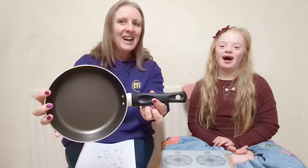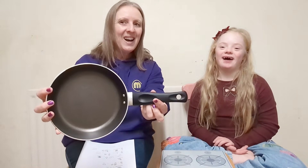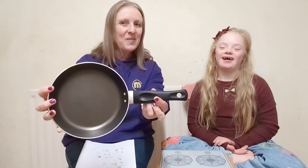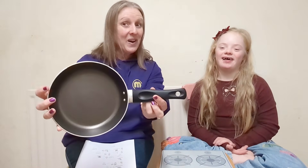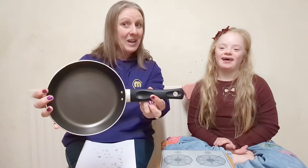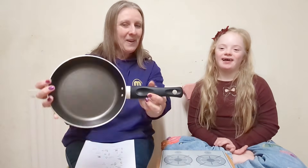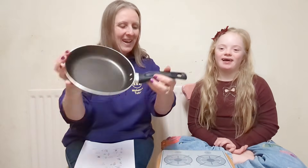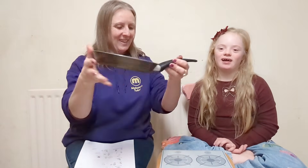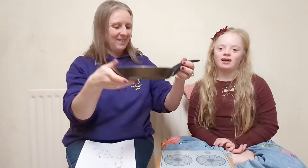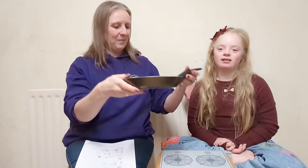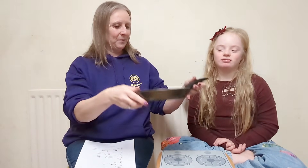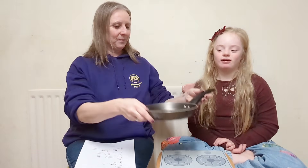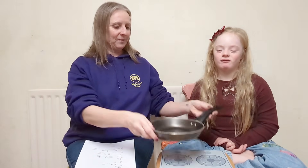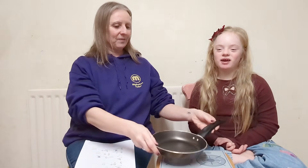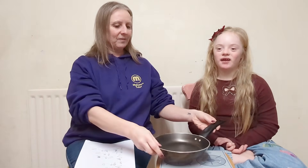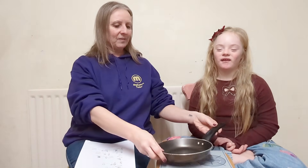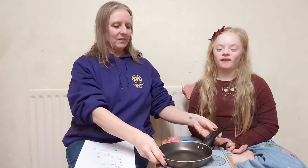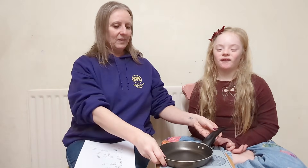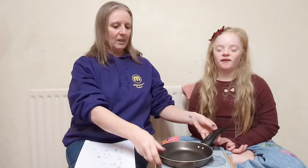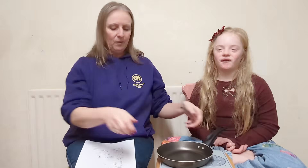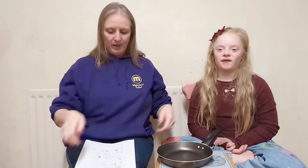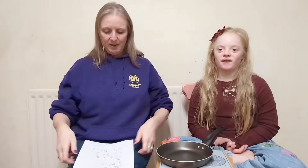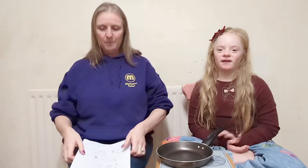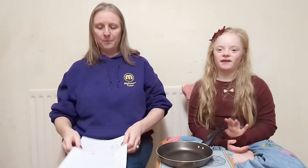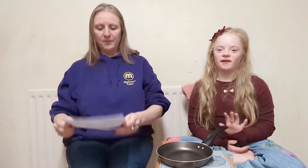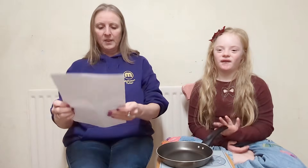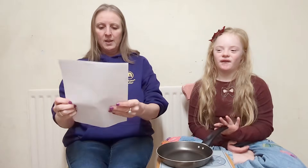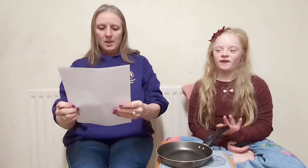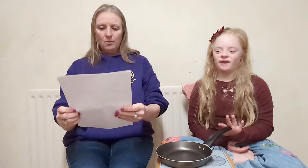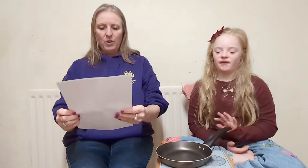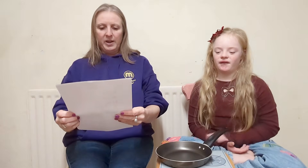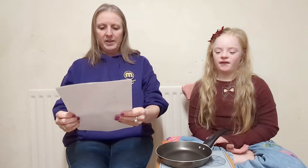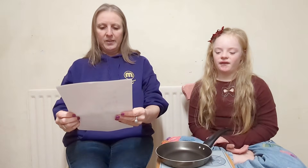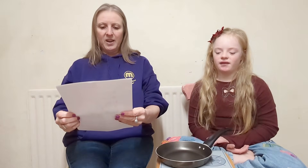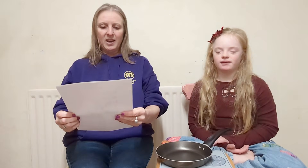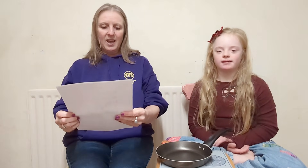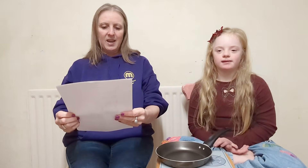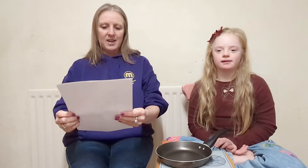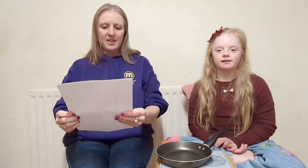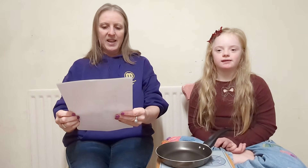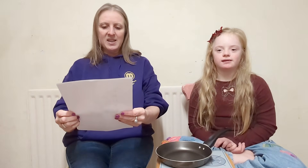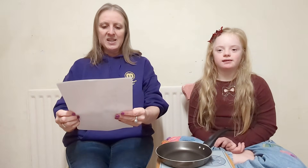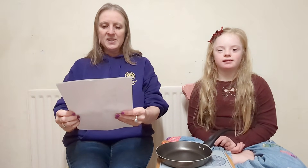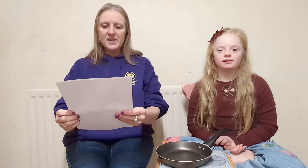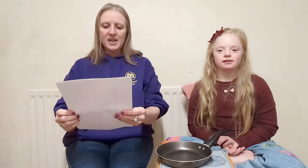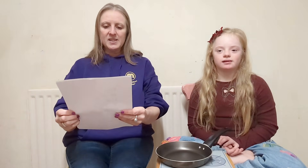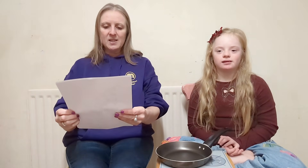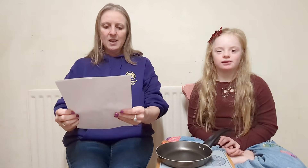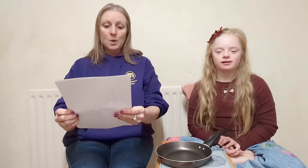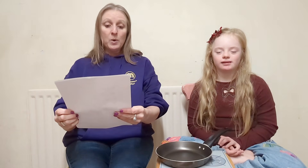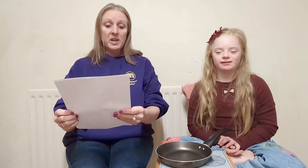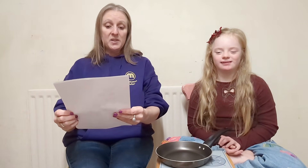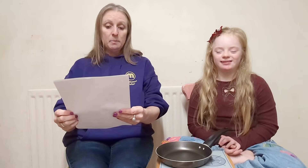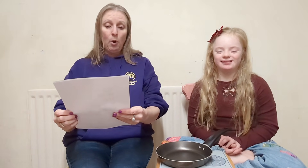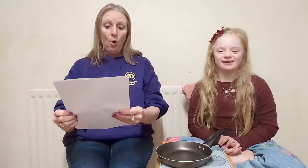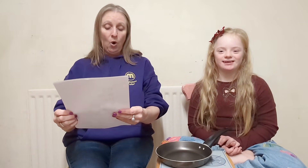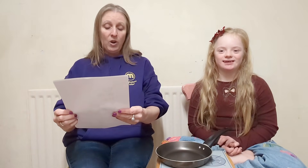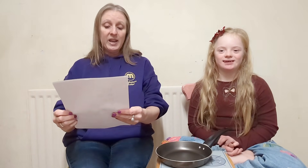A frying pan. Lovely. Lovely. Right, okay. Then it says we need to pour